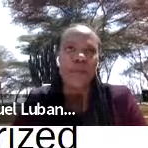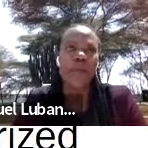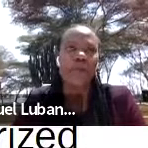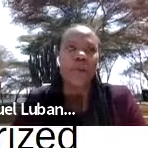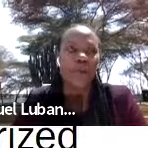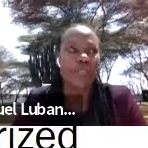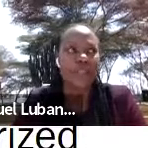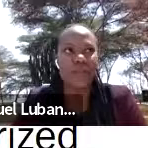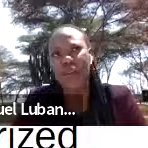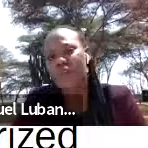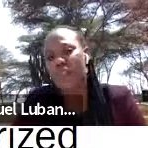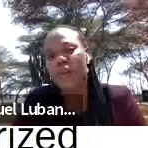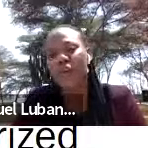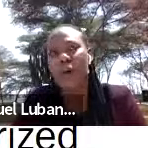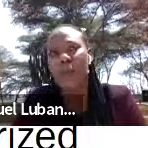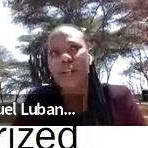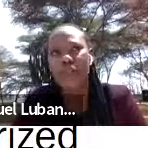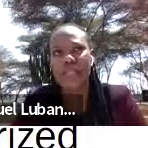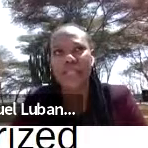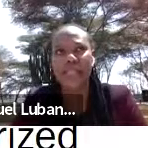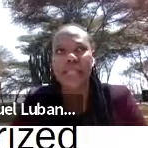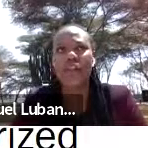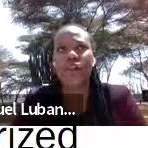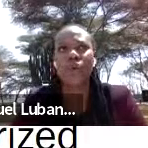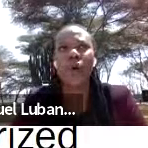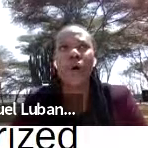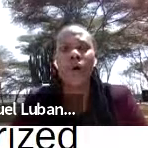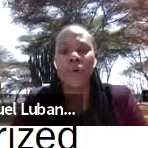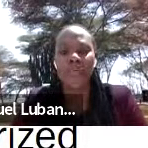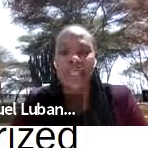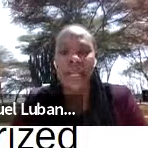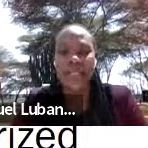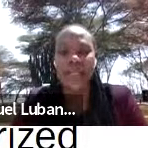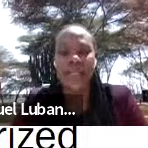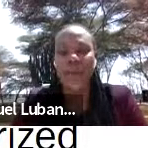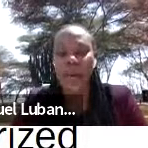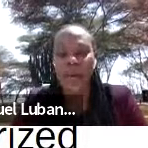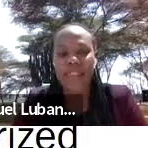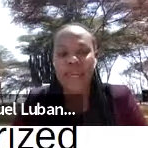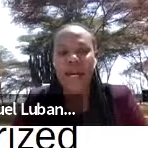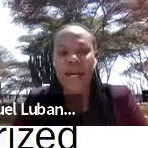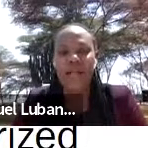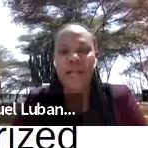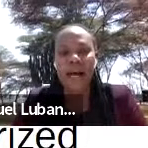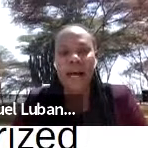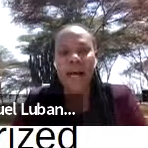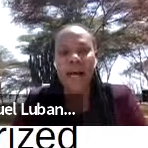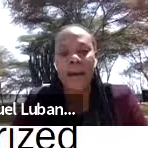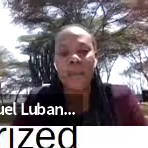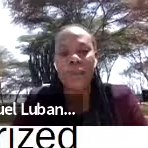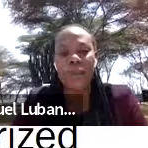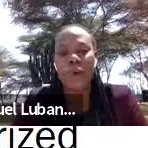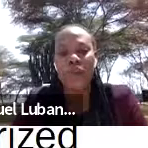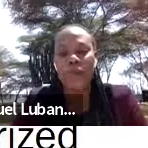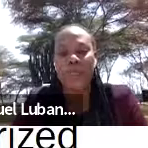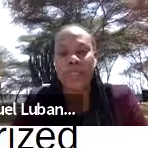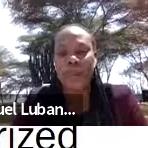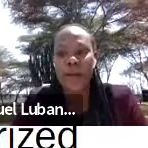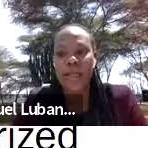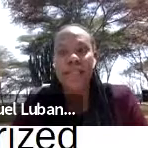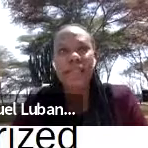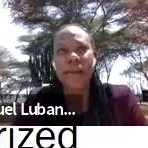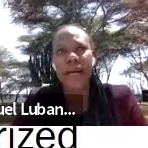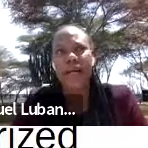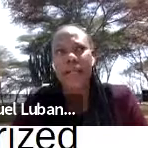qualitative as opposed to the quantitative. I've just gone through a bunch of slides telling you who is stunted and where they are. What you'll